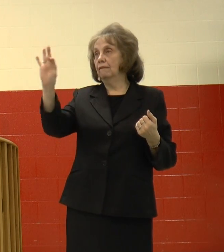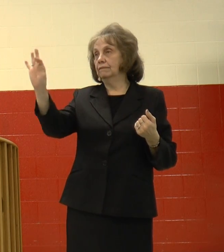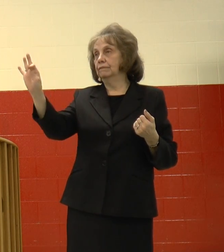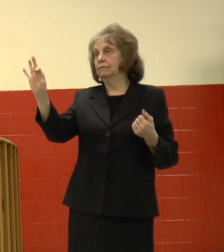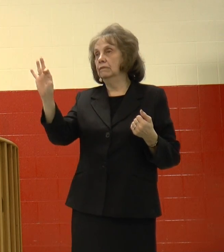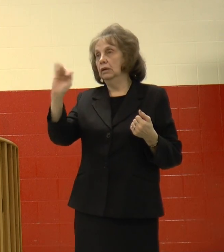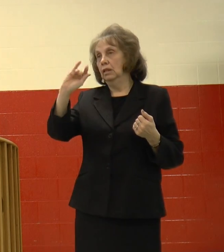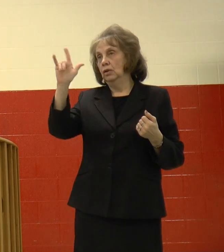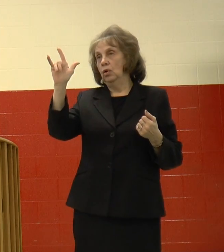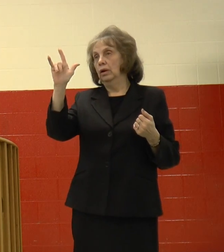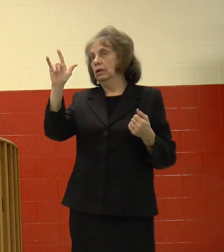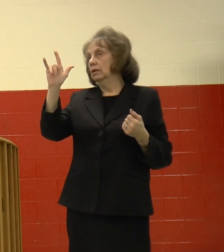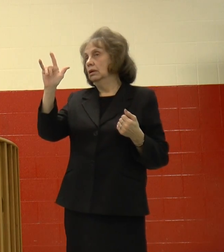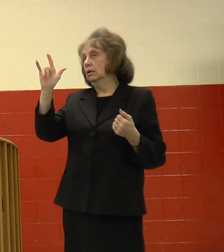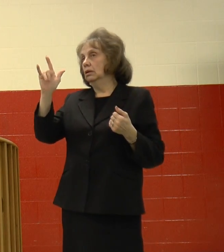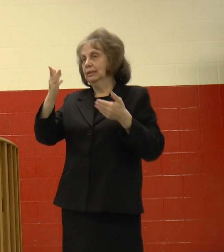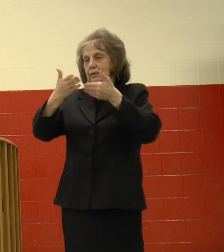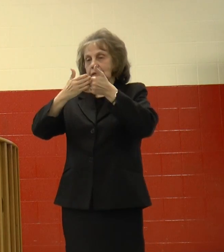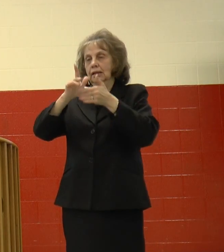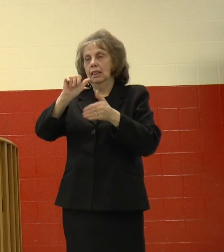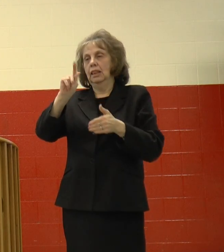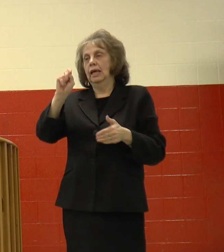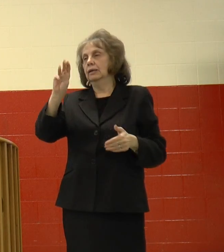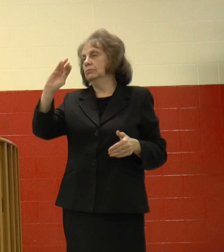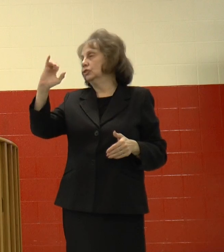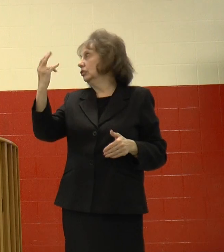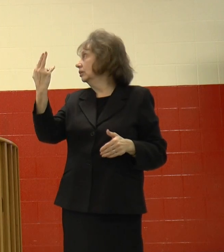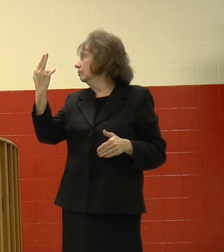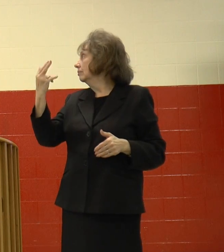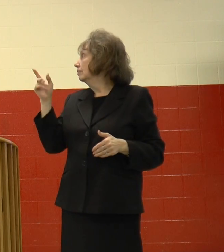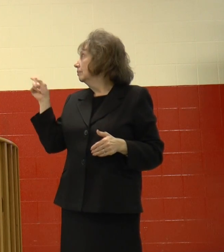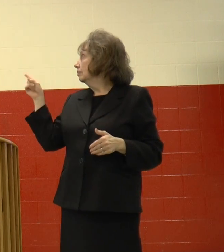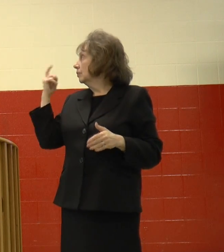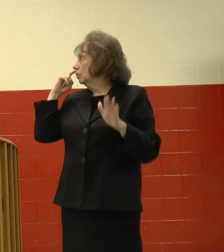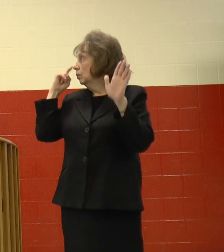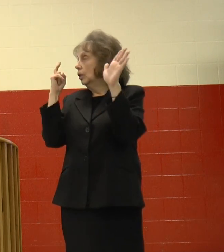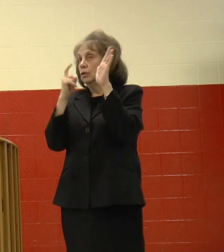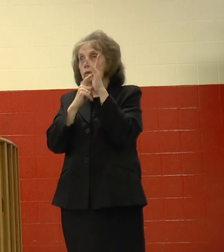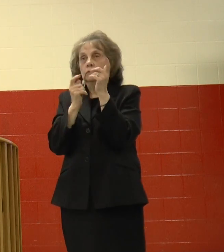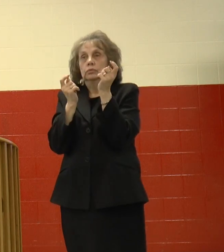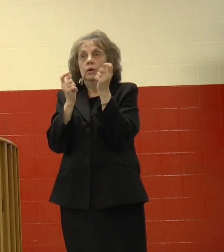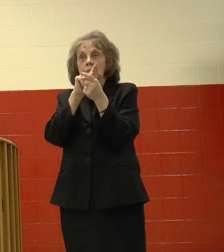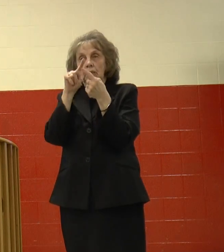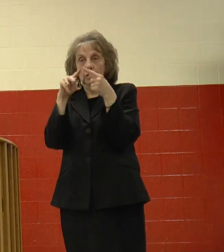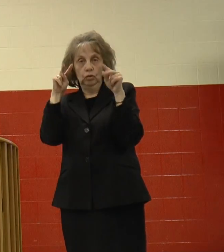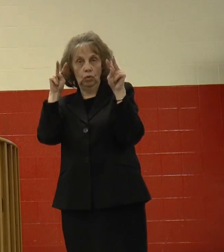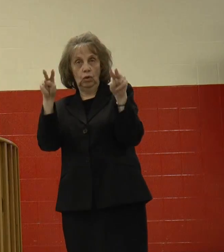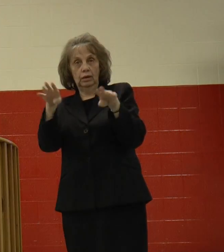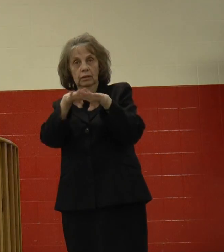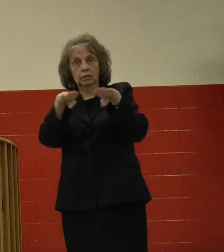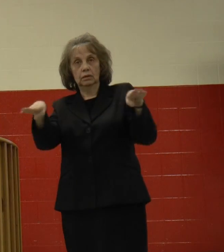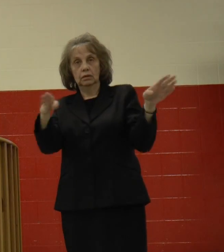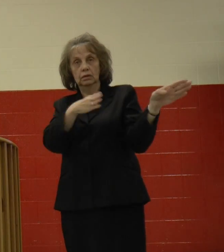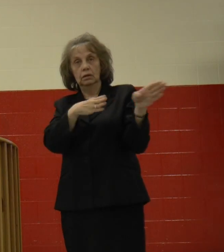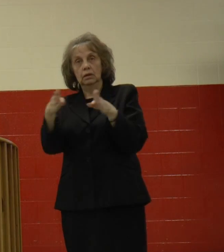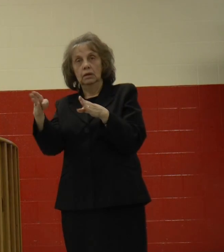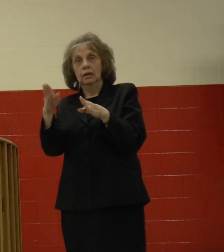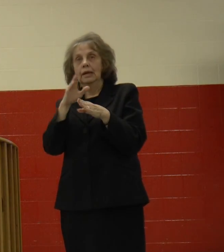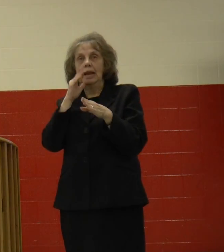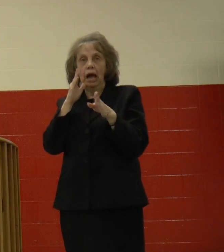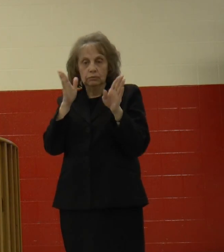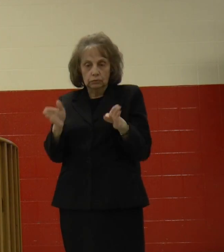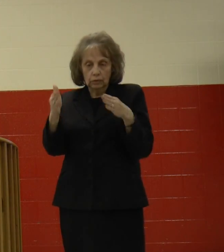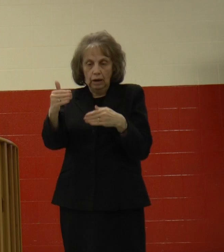Lake Bluff, Illinois, right on Lake Michigan. And what you notice right off the bat when you look at the floor plan is that the classrooms aren't